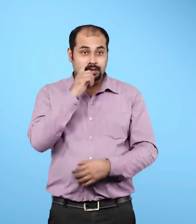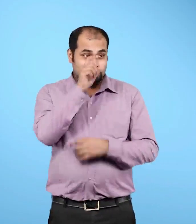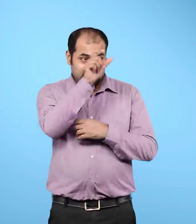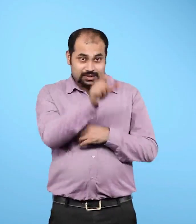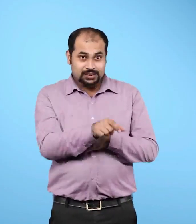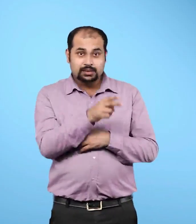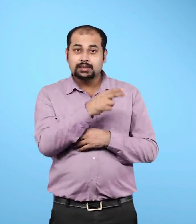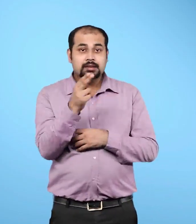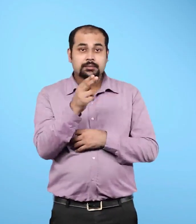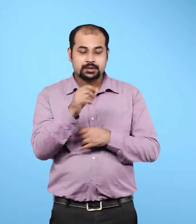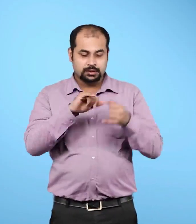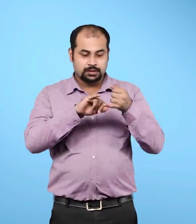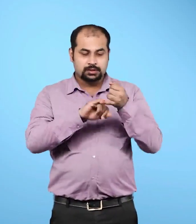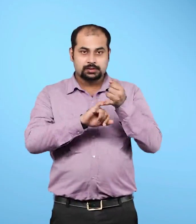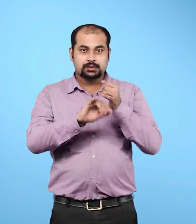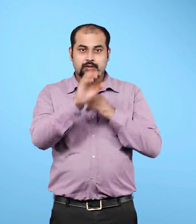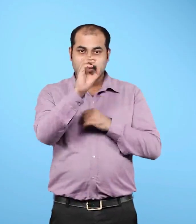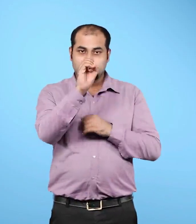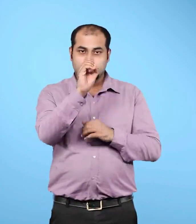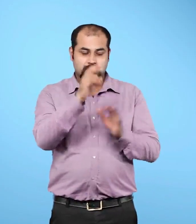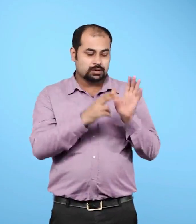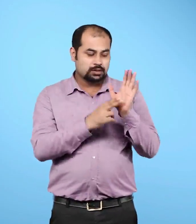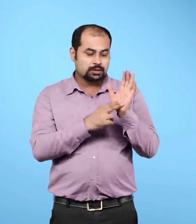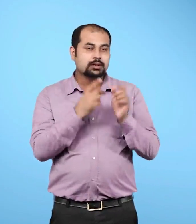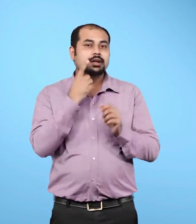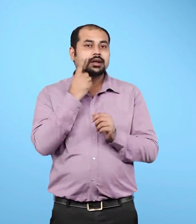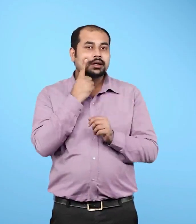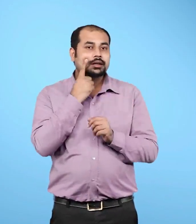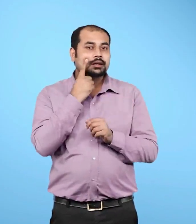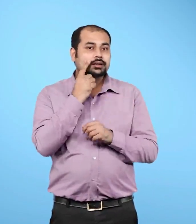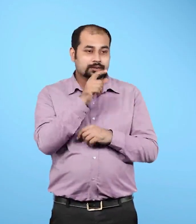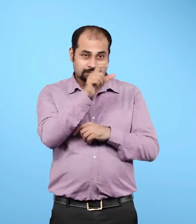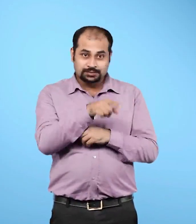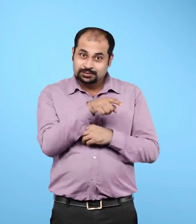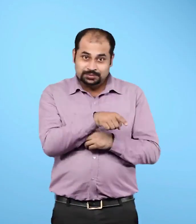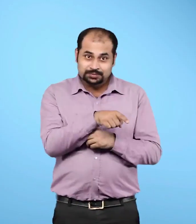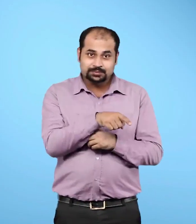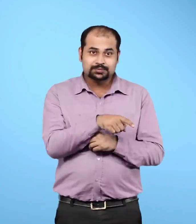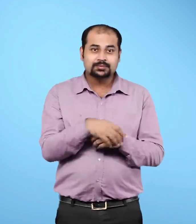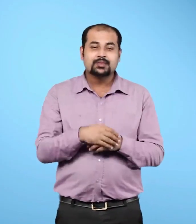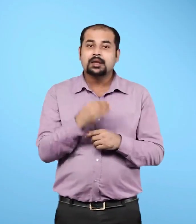Sony bought biscuits for 24 rupees and a packet of chips for 16 rupees.